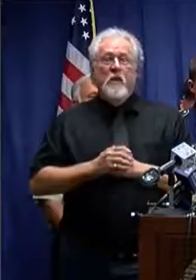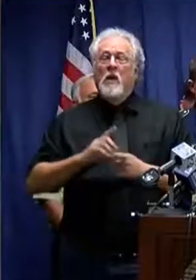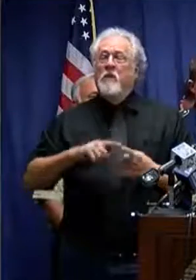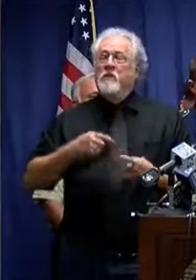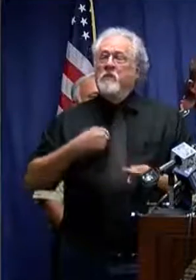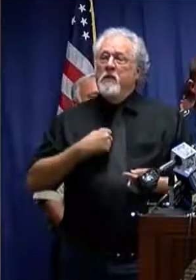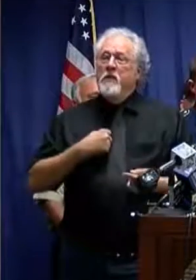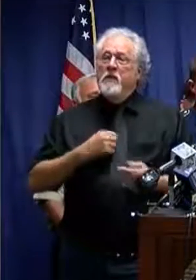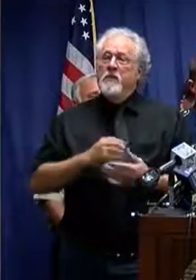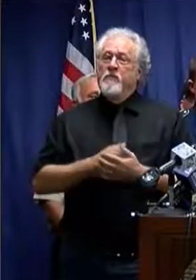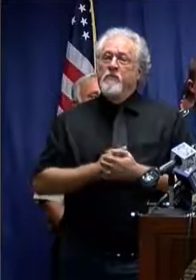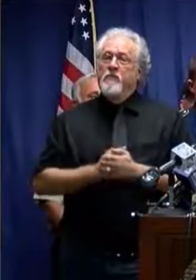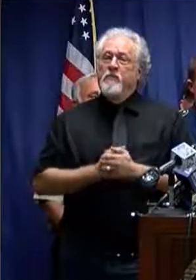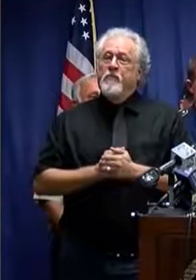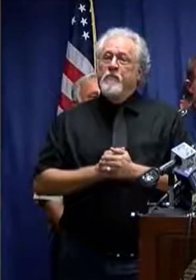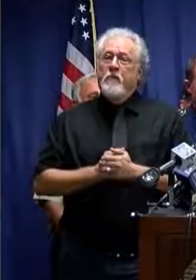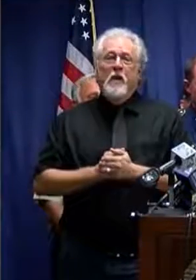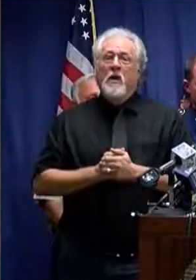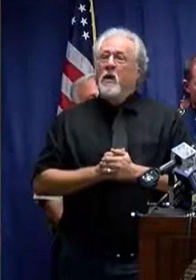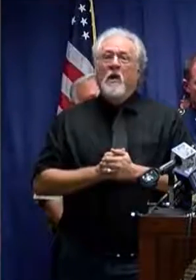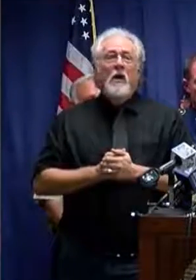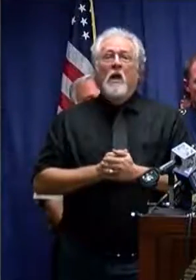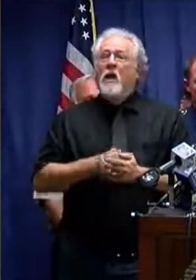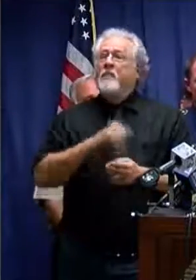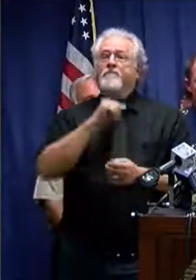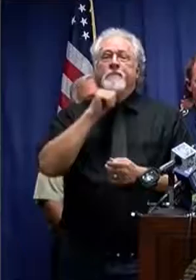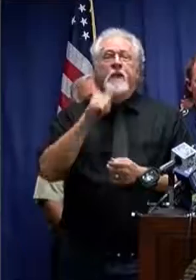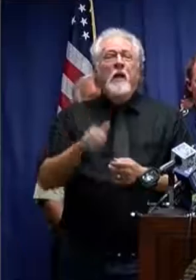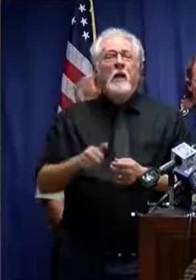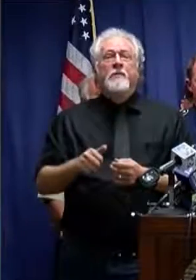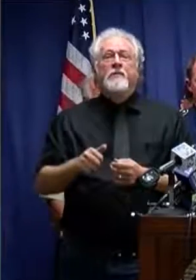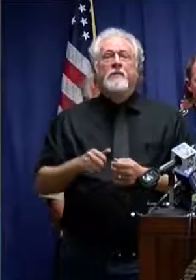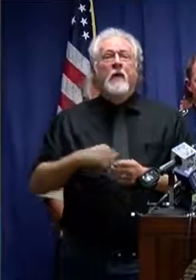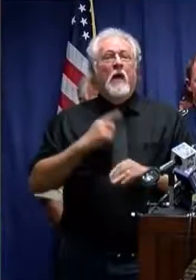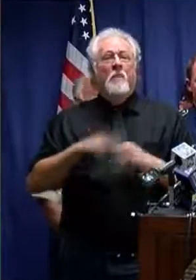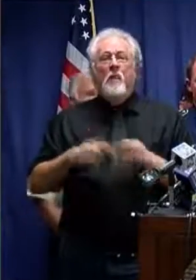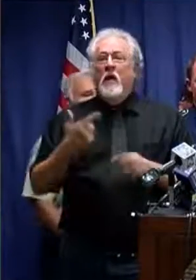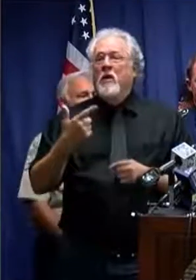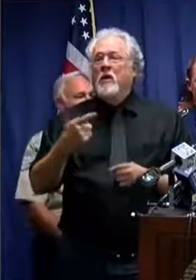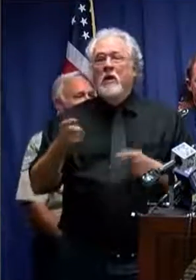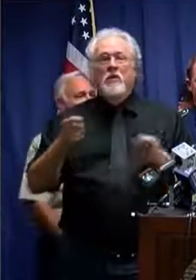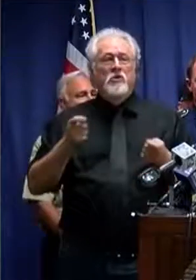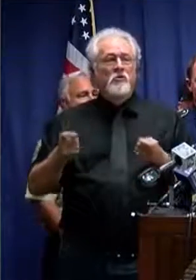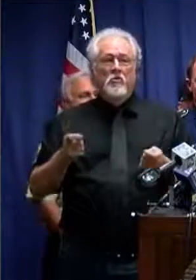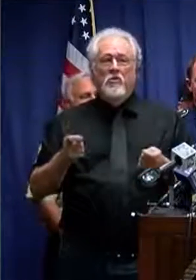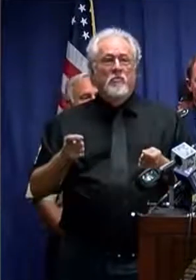to me, this is not so much about gun control